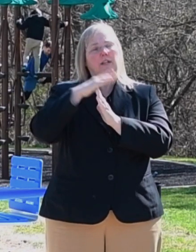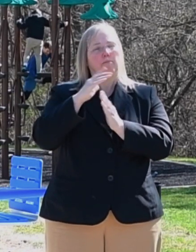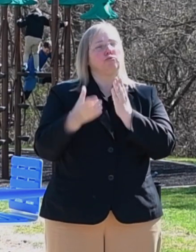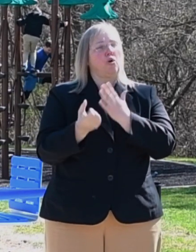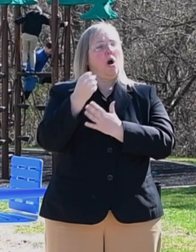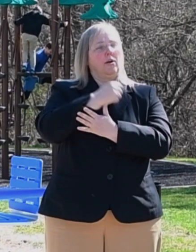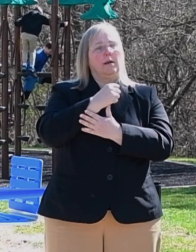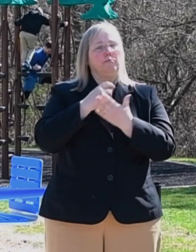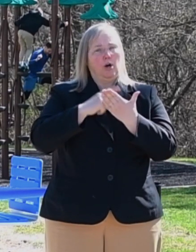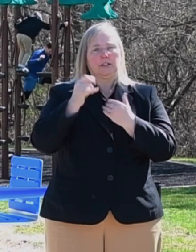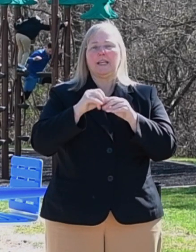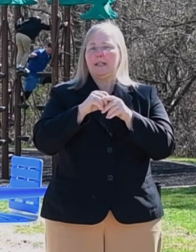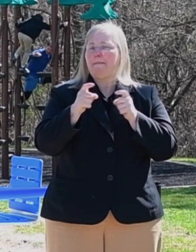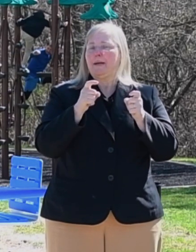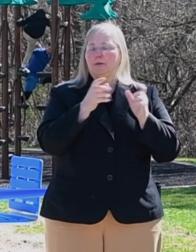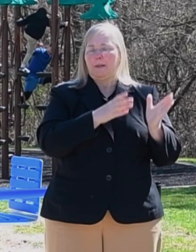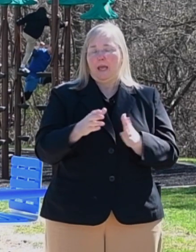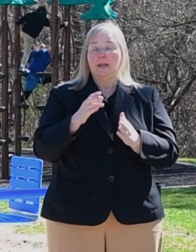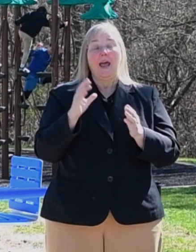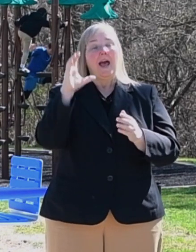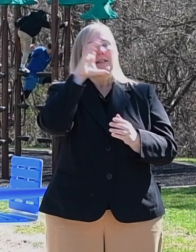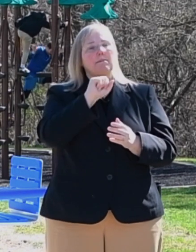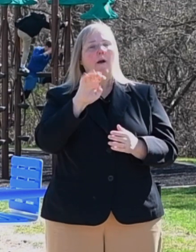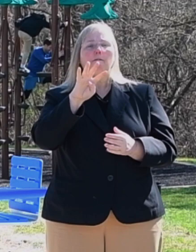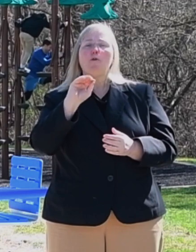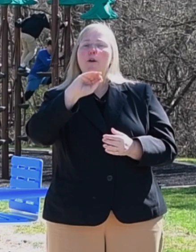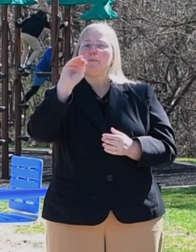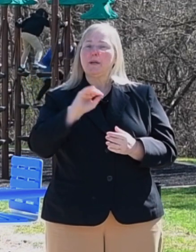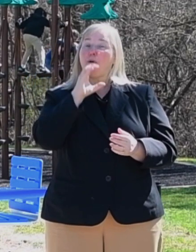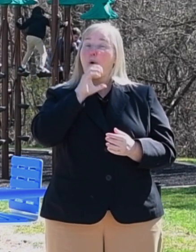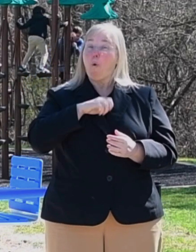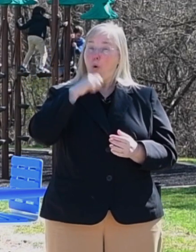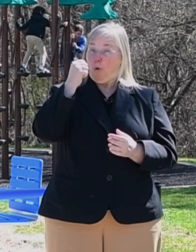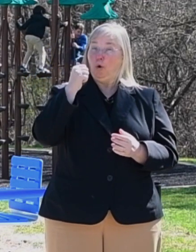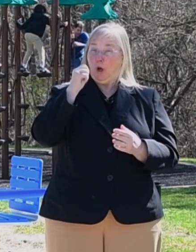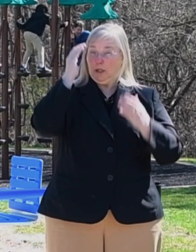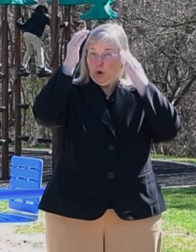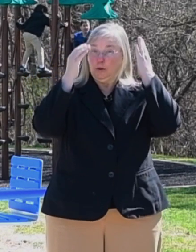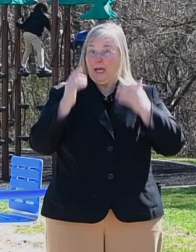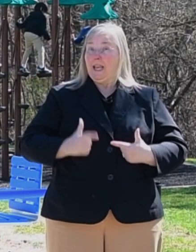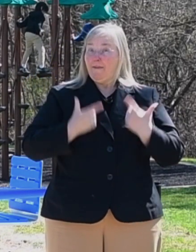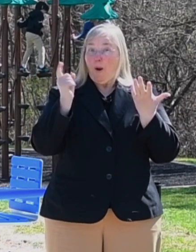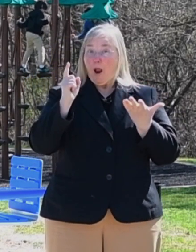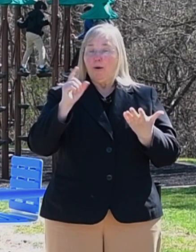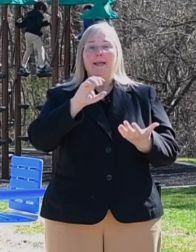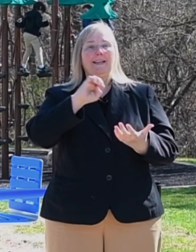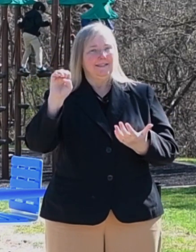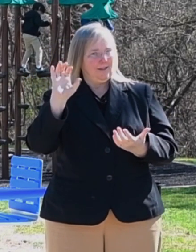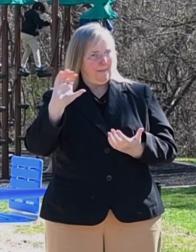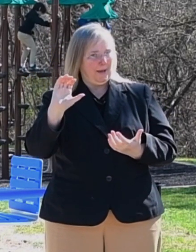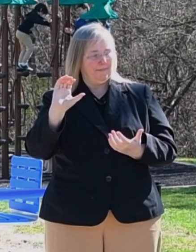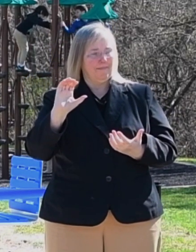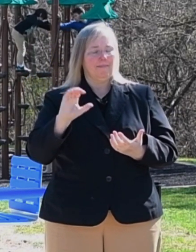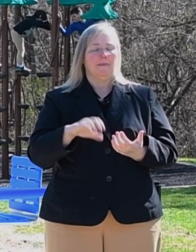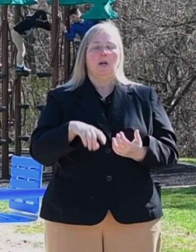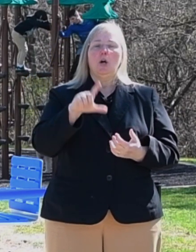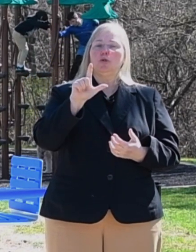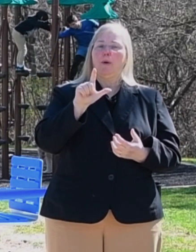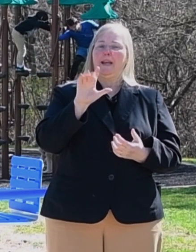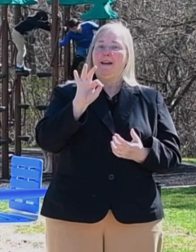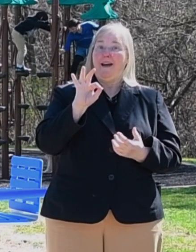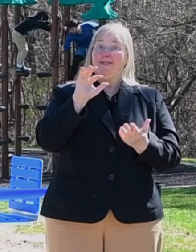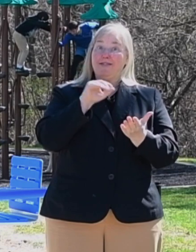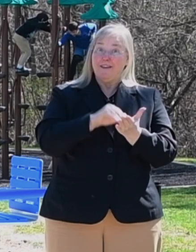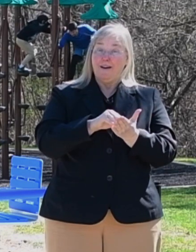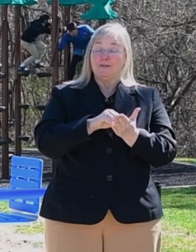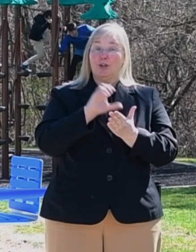plan. An estimated 40% of older adults live in East Columbia. At 29,000